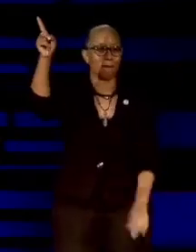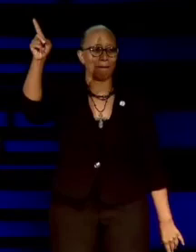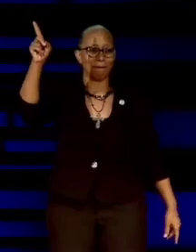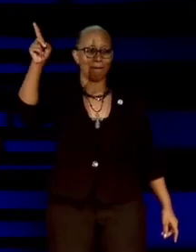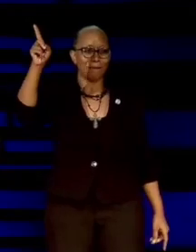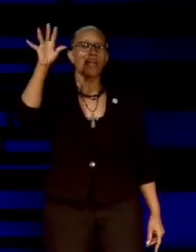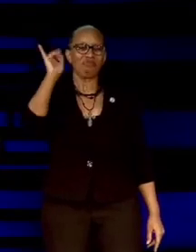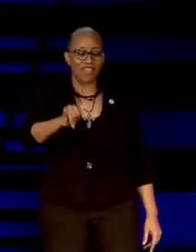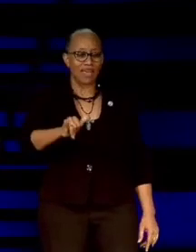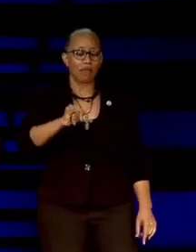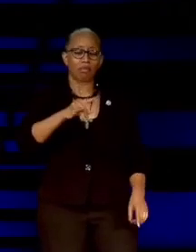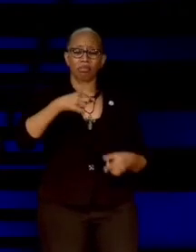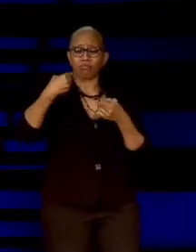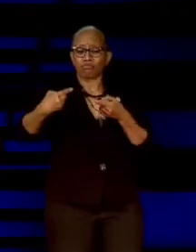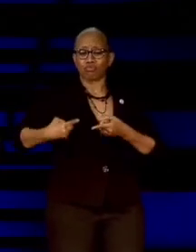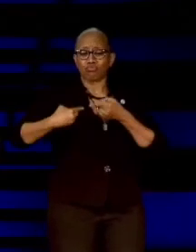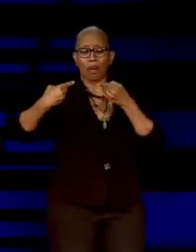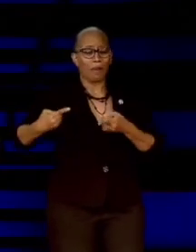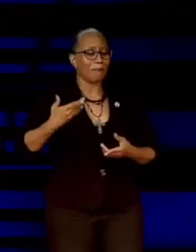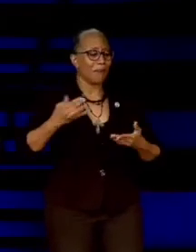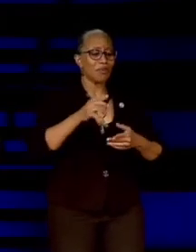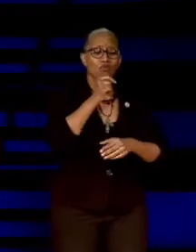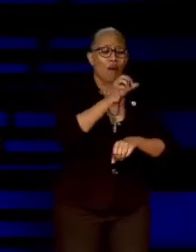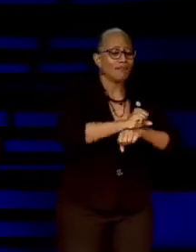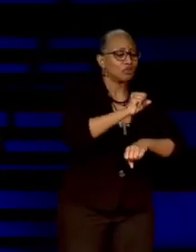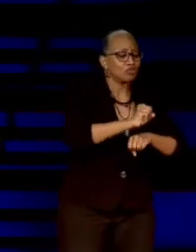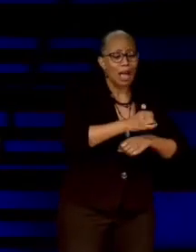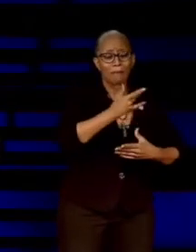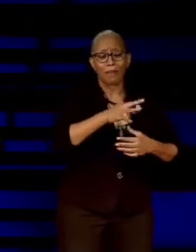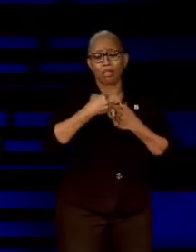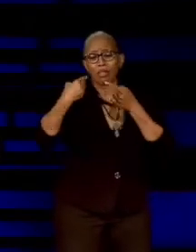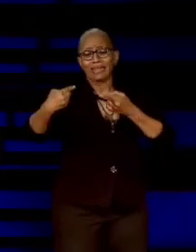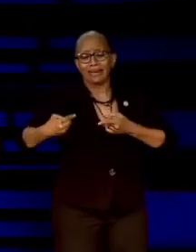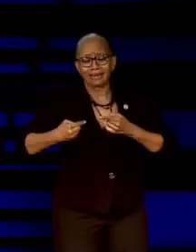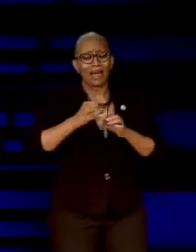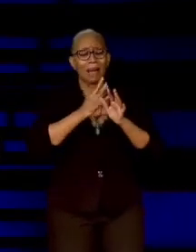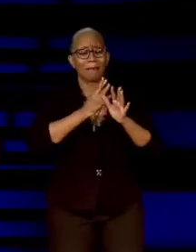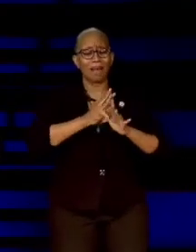Somebody in the room, you've been struggling with unemployment. You've been struggling.